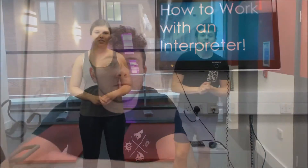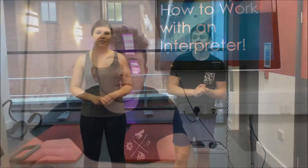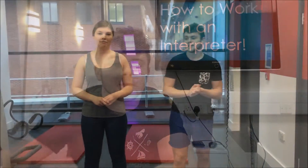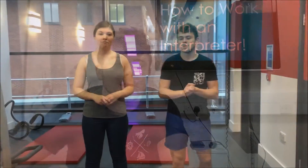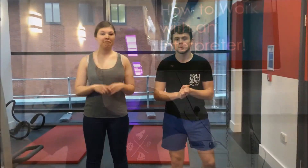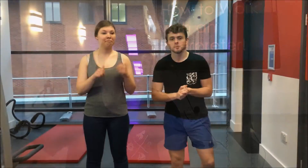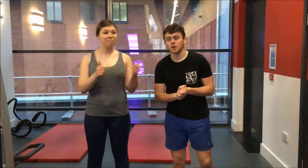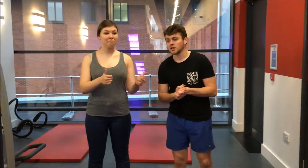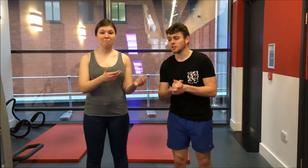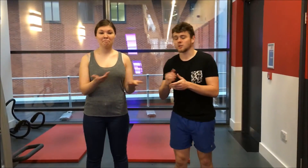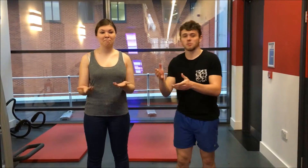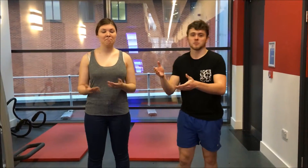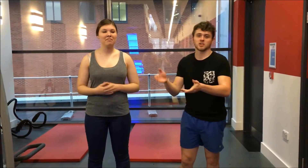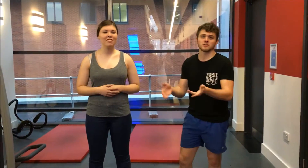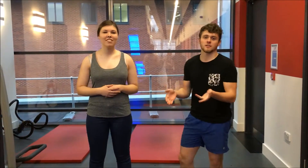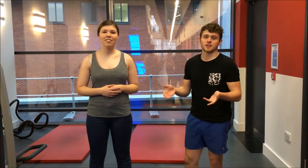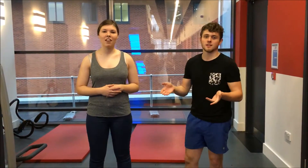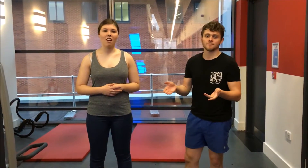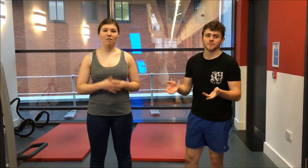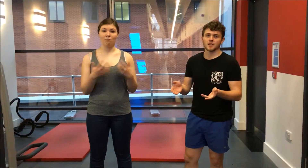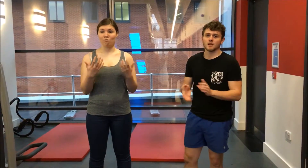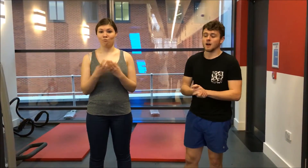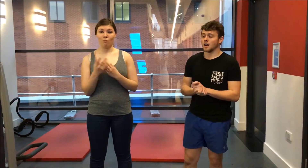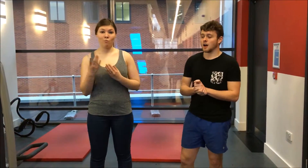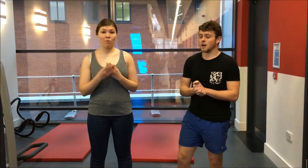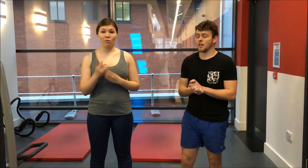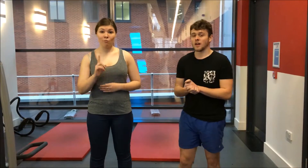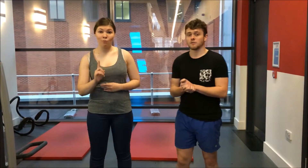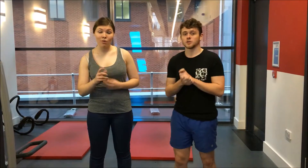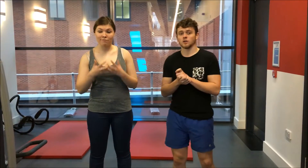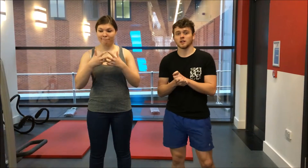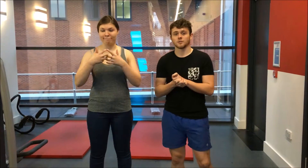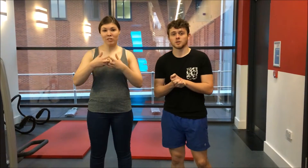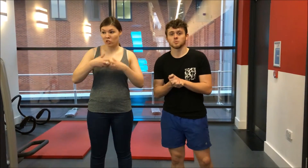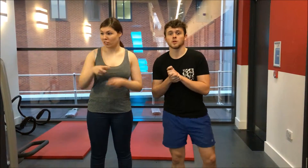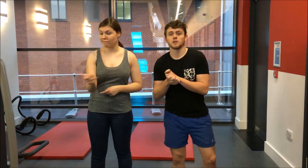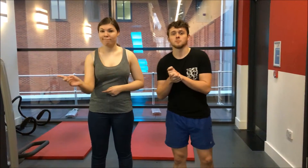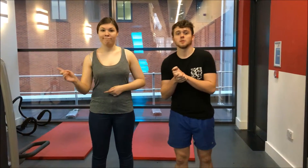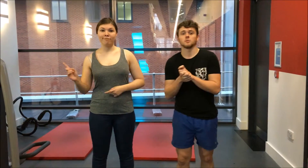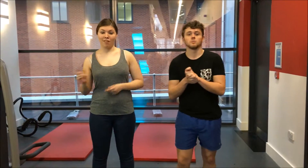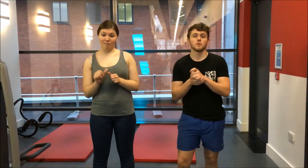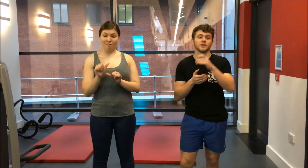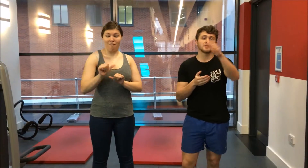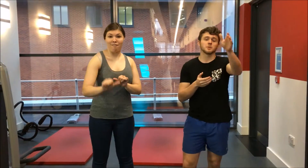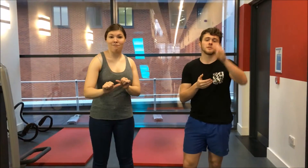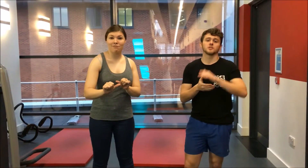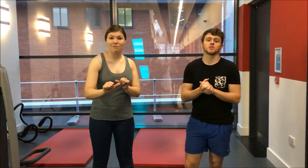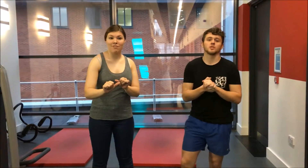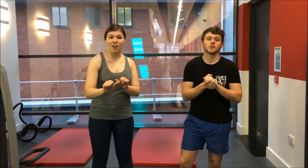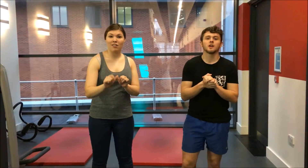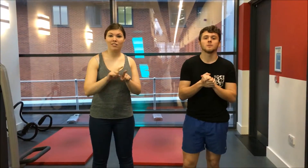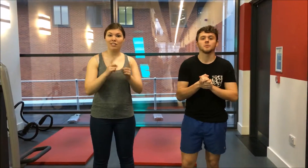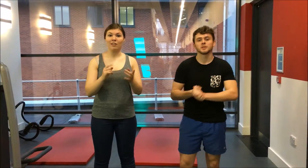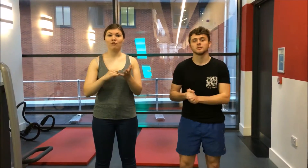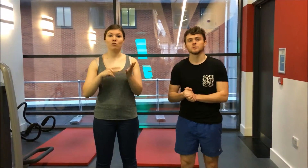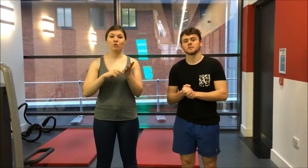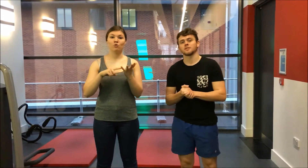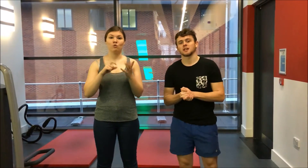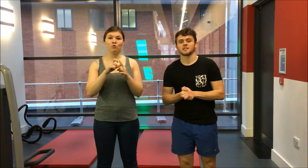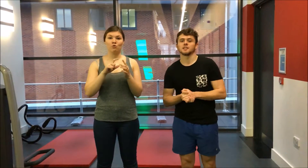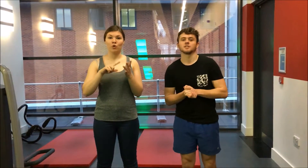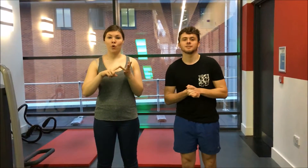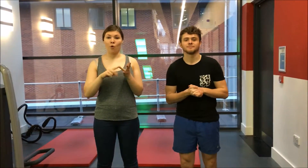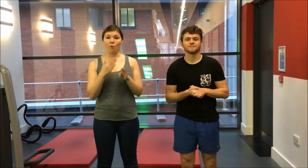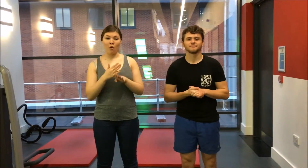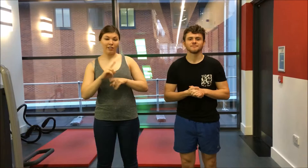Alright guys, today we're going to be working on a couple of machines over here, and then shortly afterwards we're going to be moving into a different studio and we're doing some